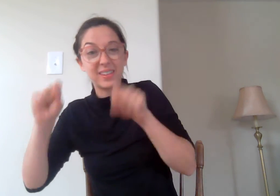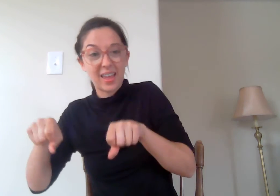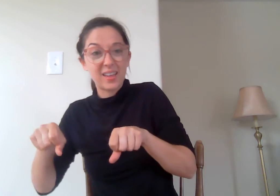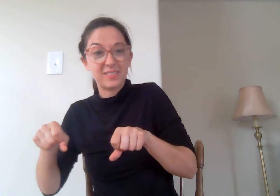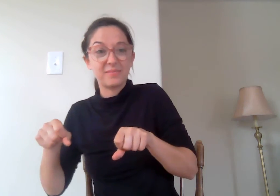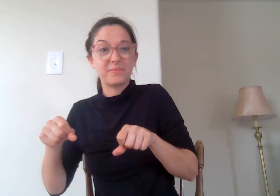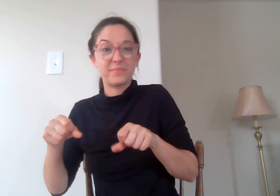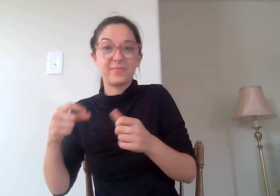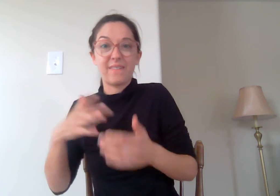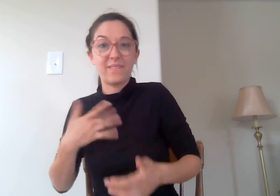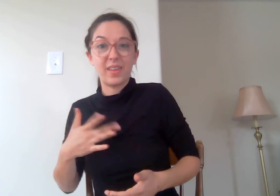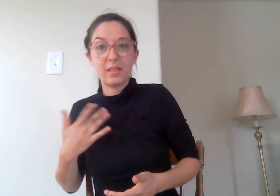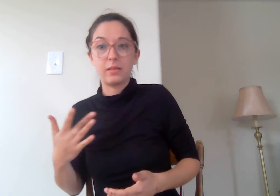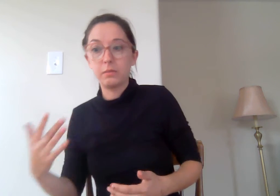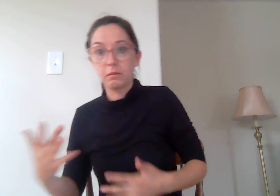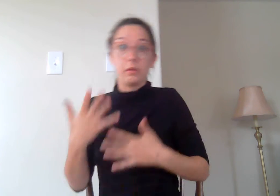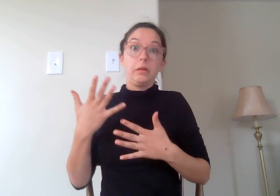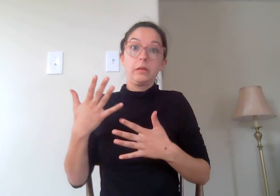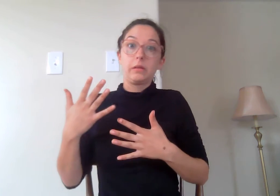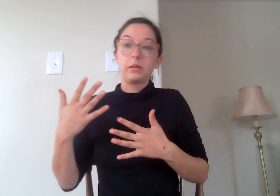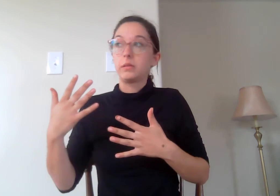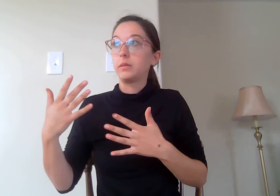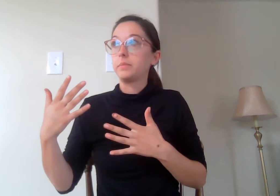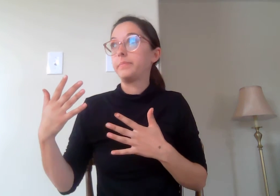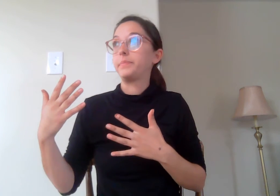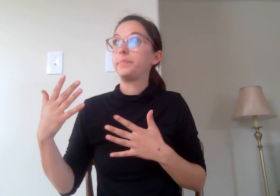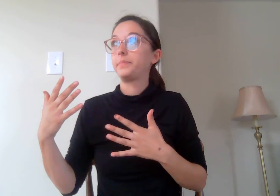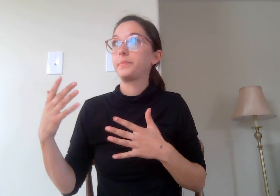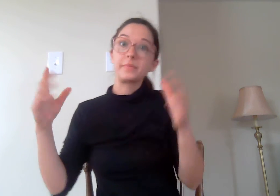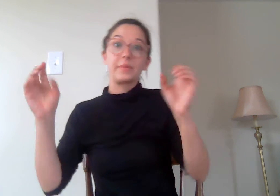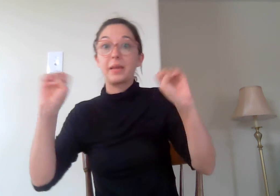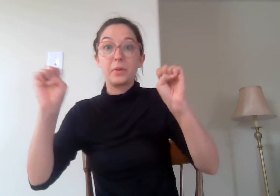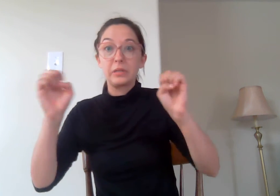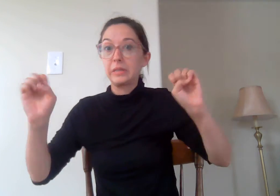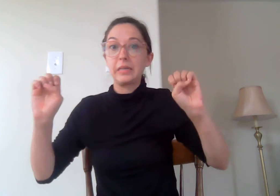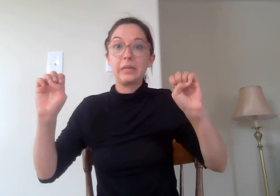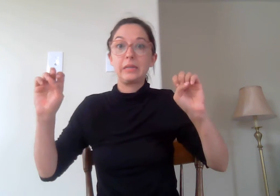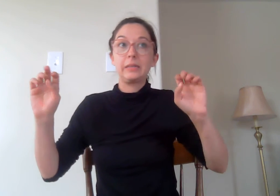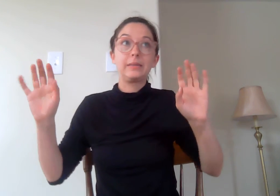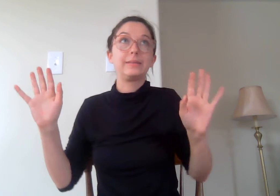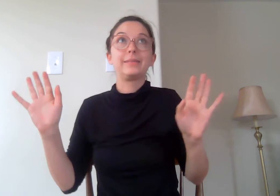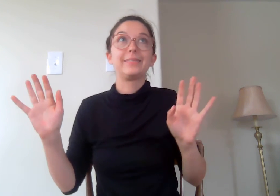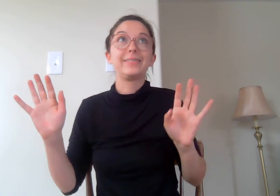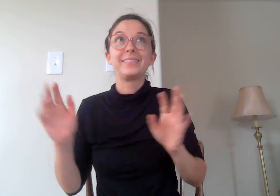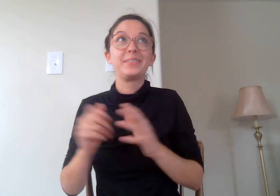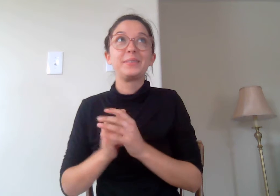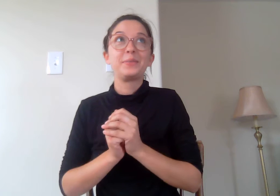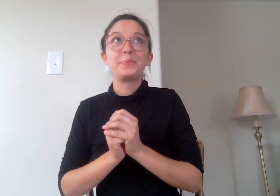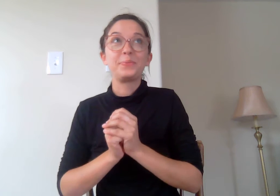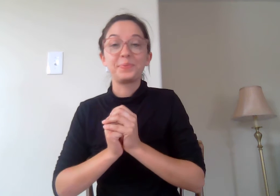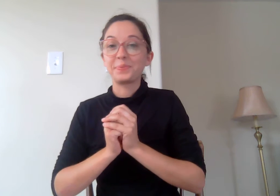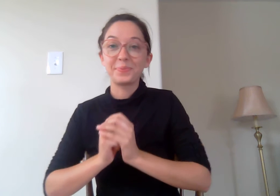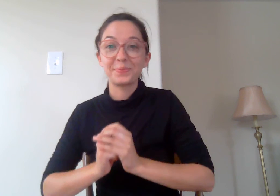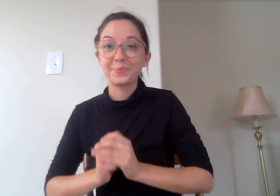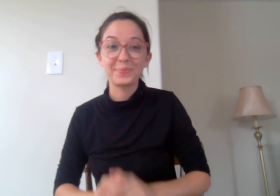after a little while, they're like, really? No, we can't even do this. And it also reminds me of The Boy Who Cried